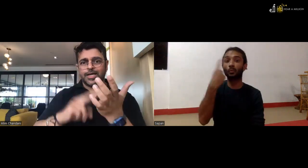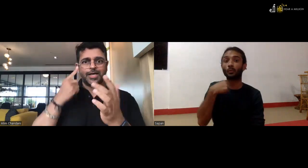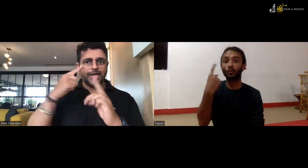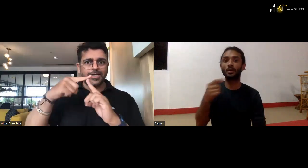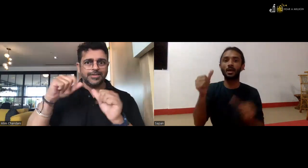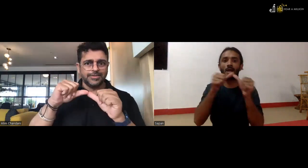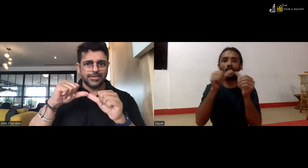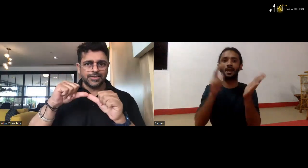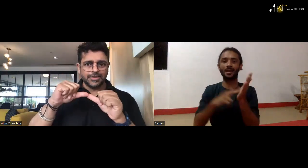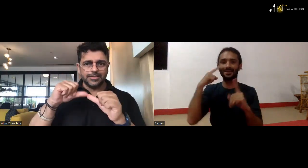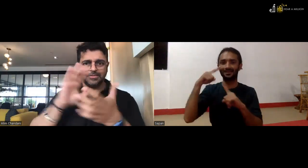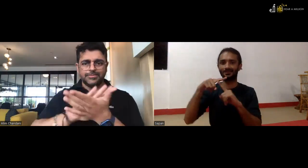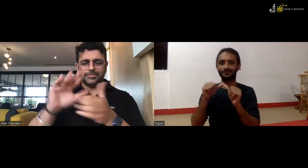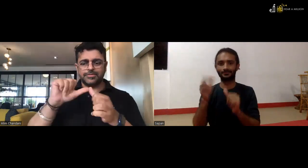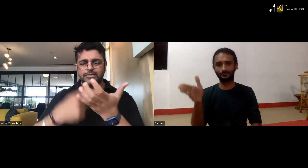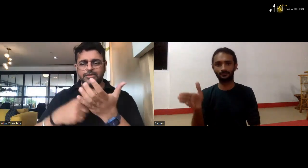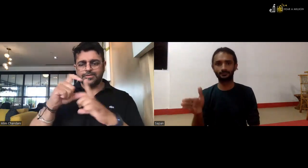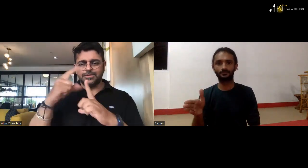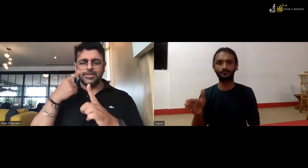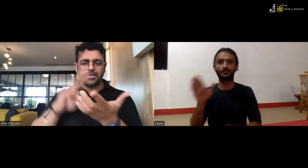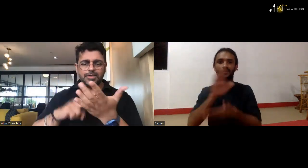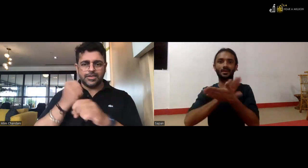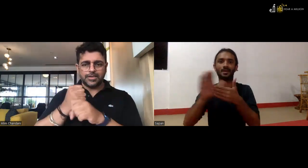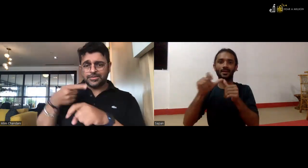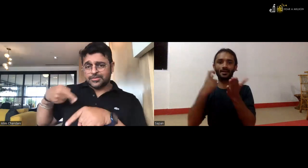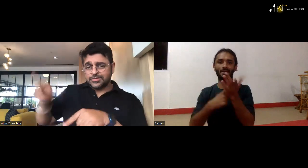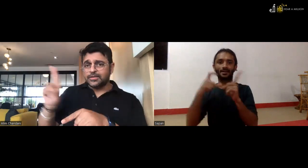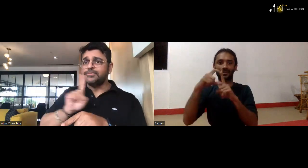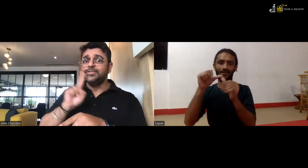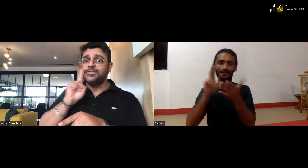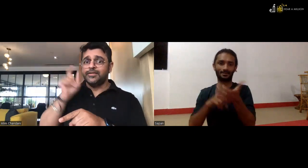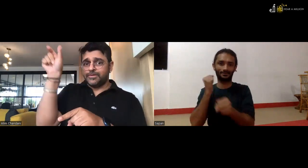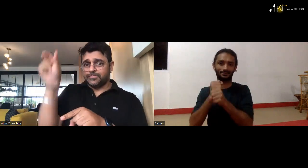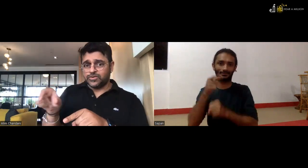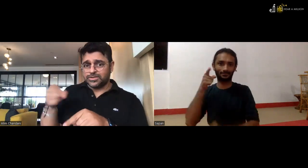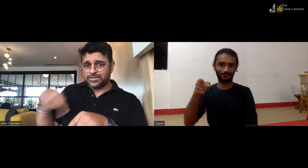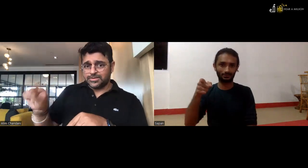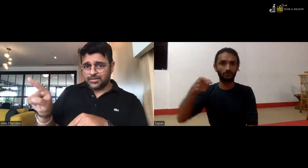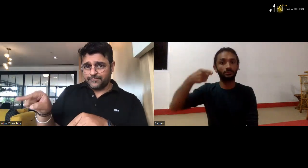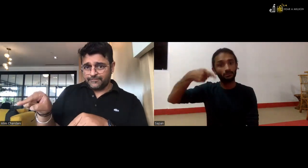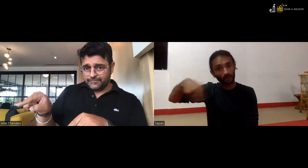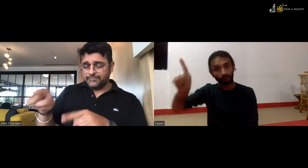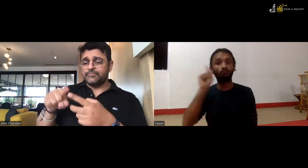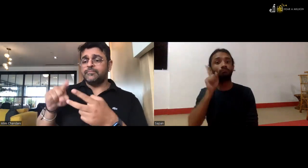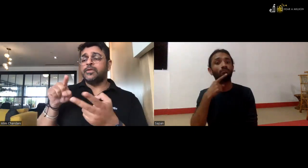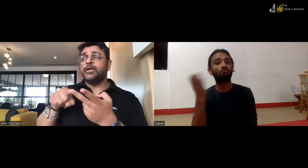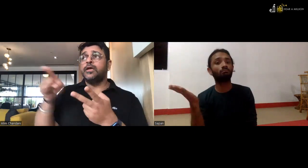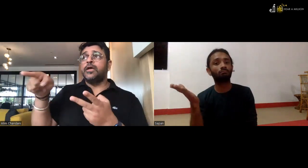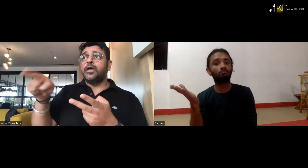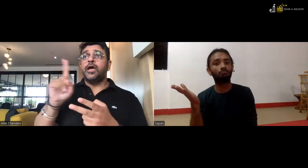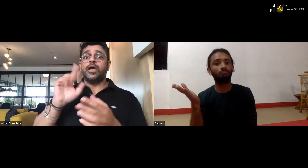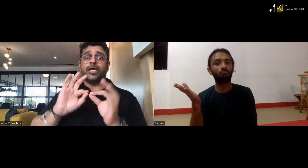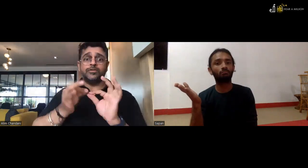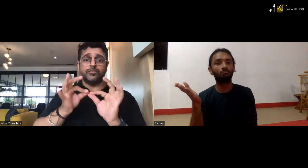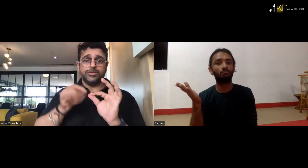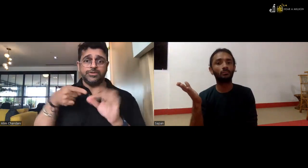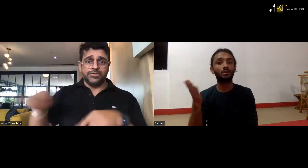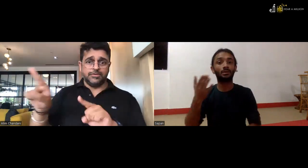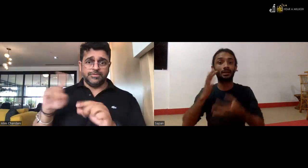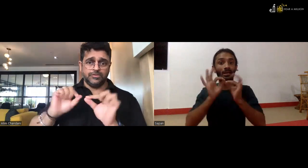succeeding through the speech therapy also. 5%, just 5%. Yeah, I understand your point, but the sign